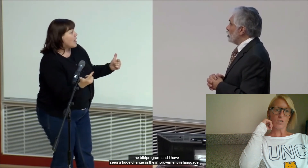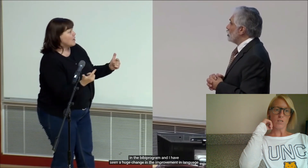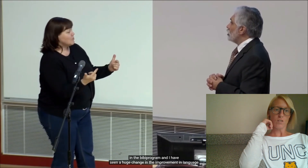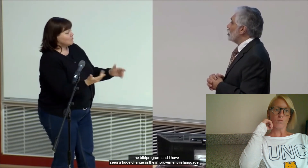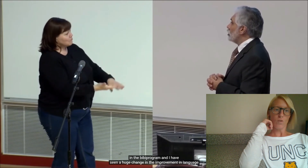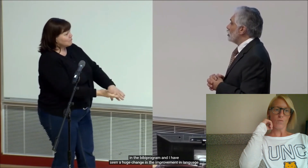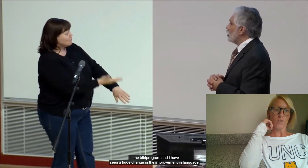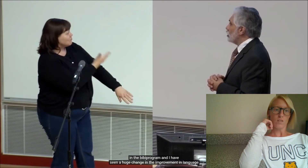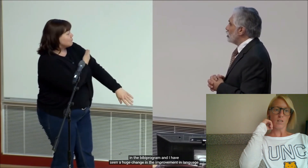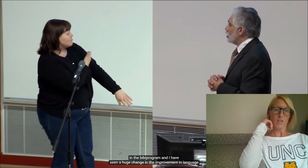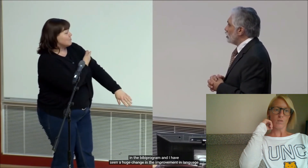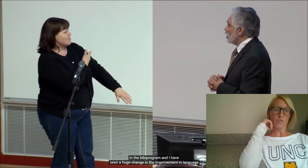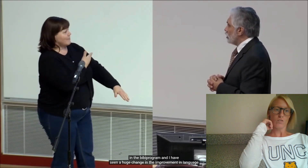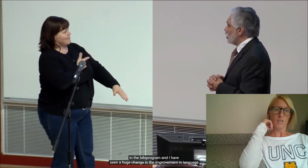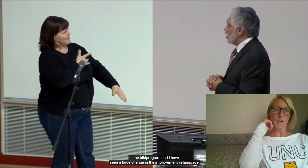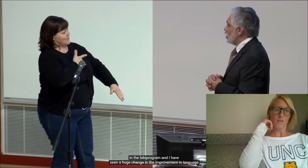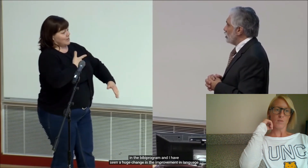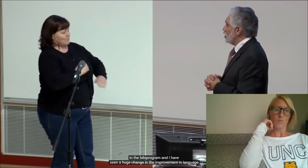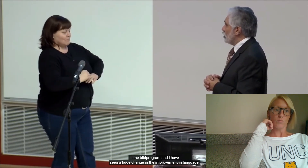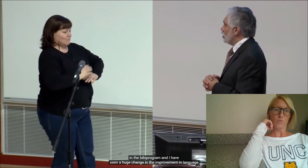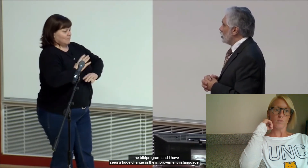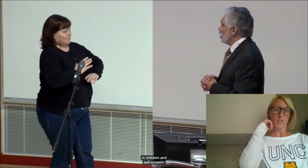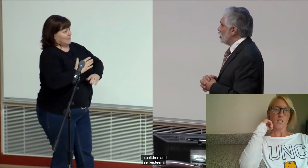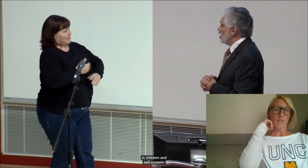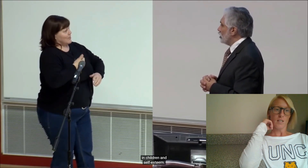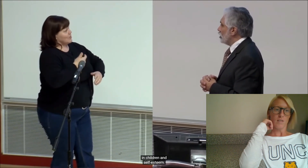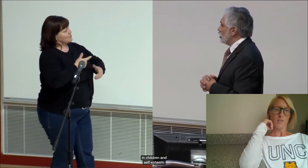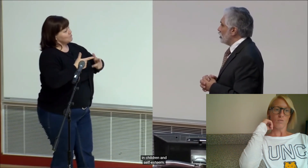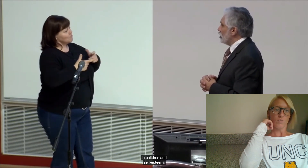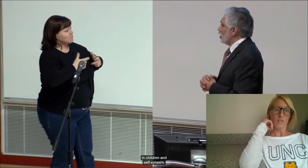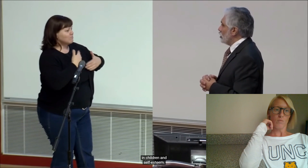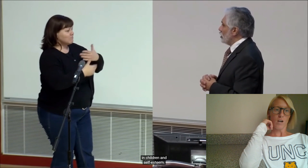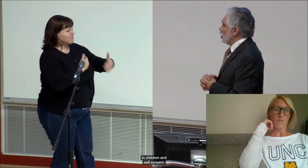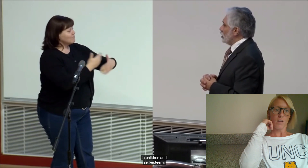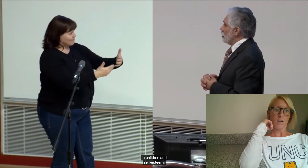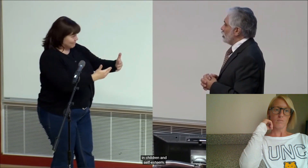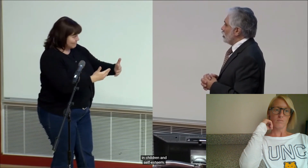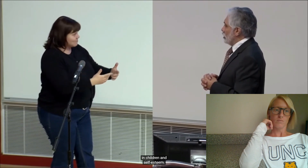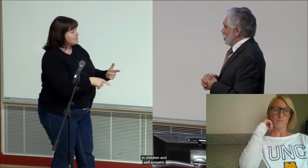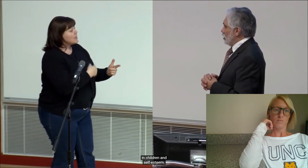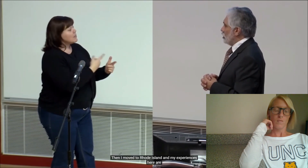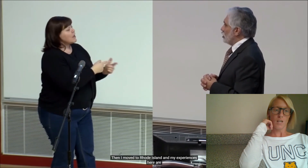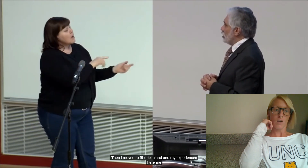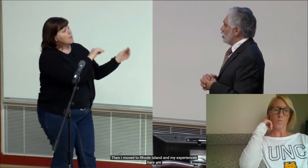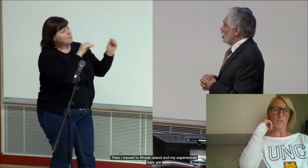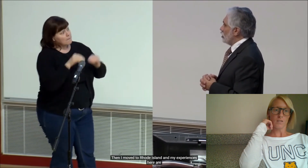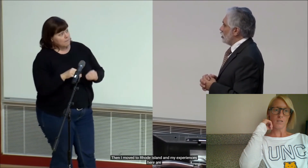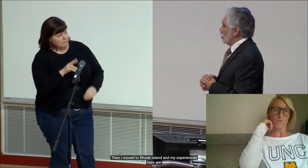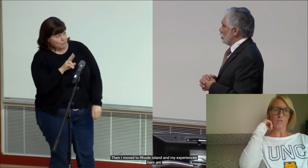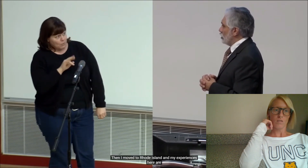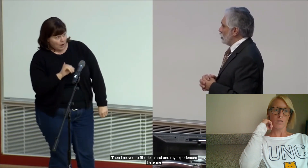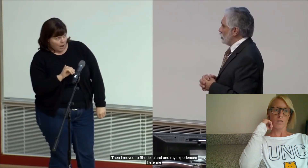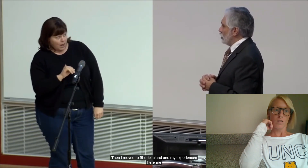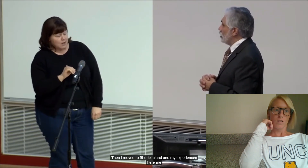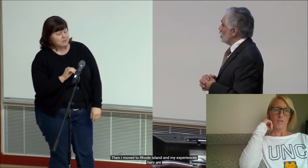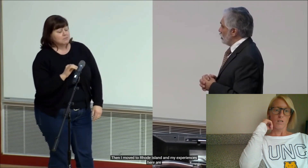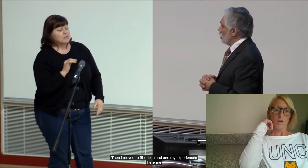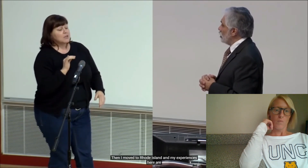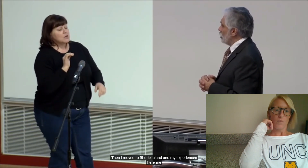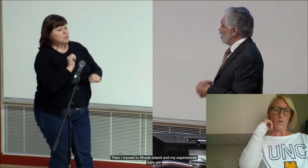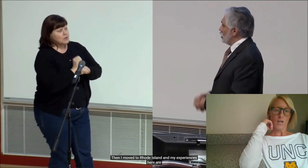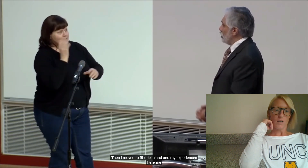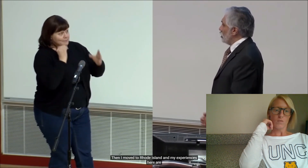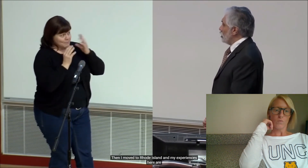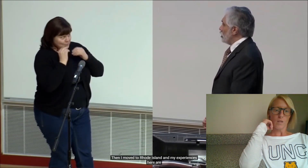a huge change in the improvement of language in children and self-esteem. And I hope it continues. Then I moved to